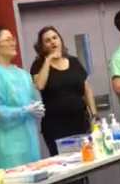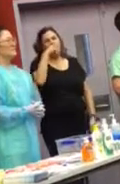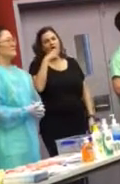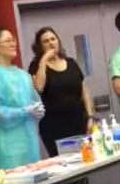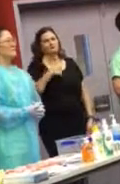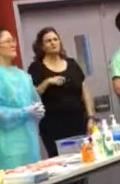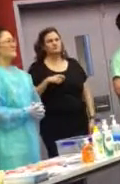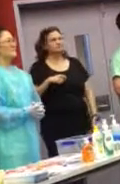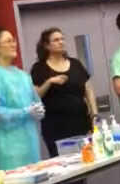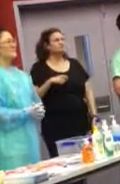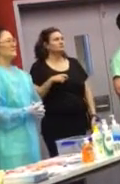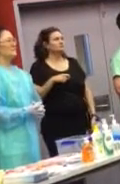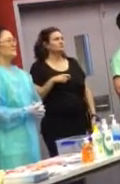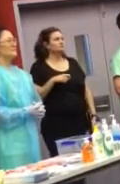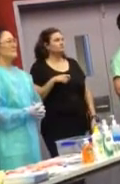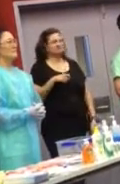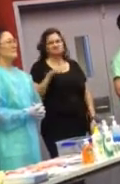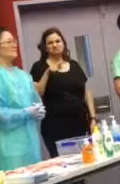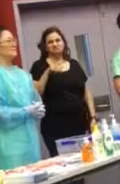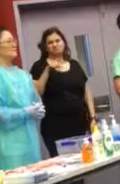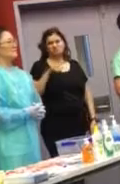that same thing to clean my tongue?